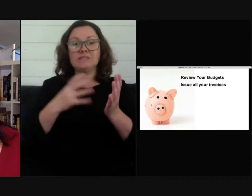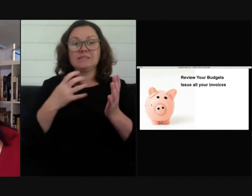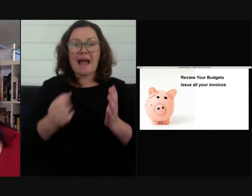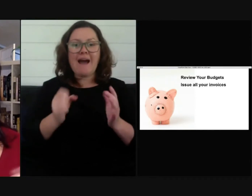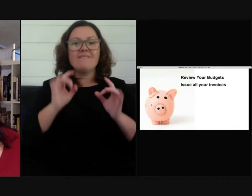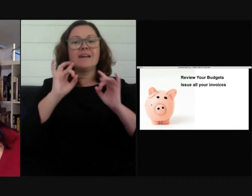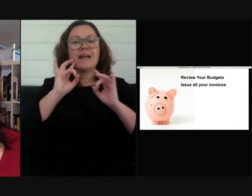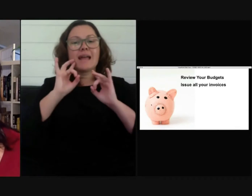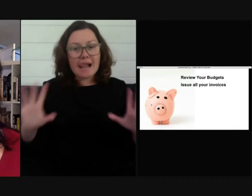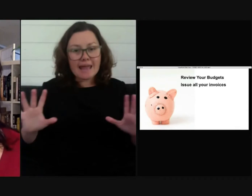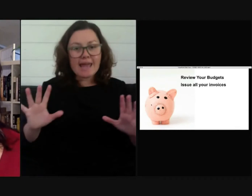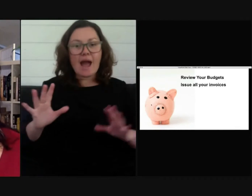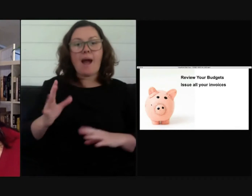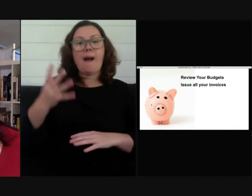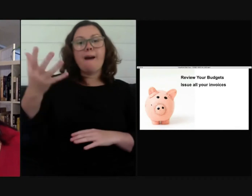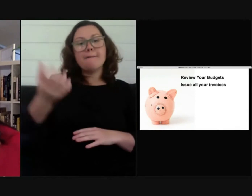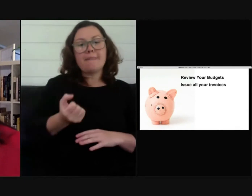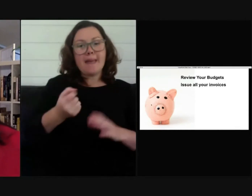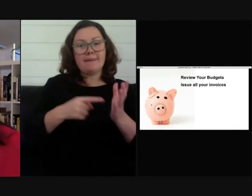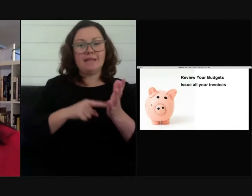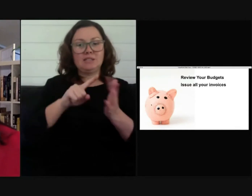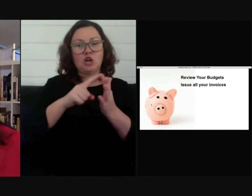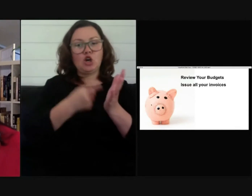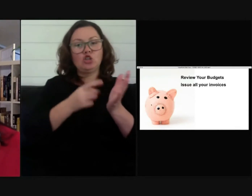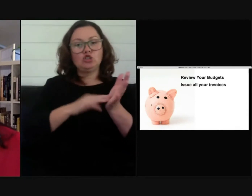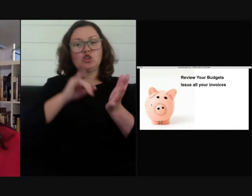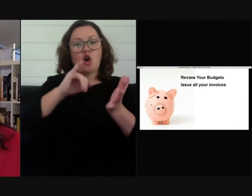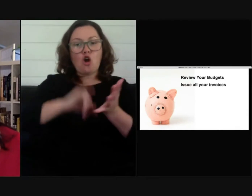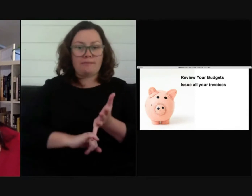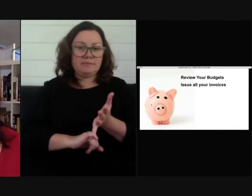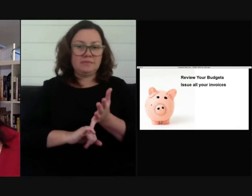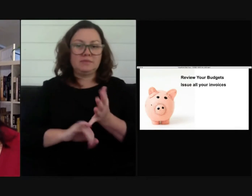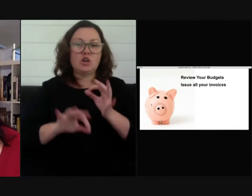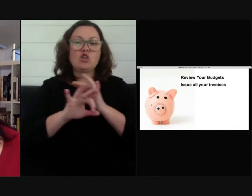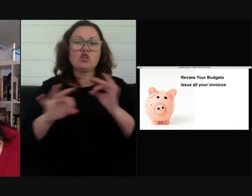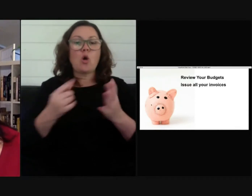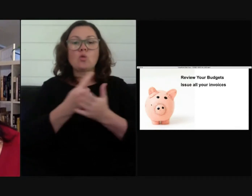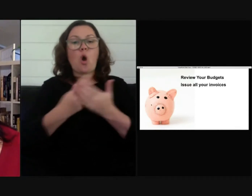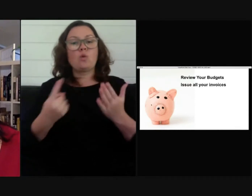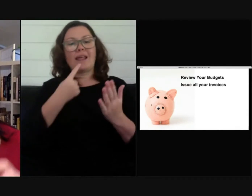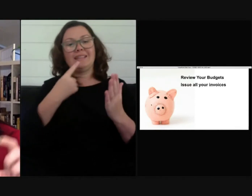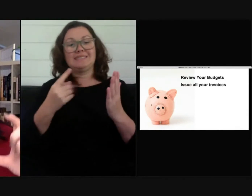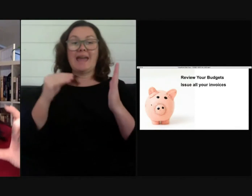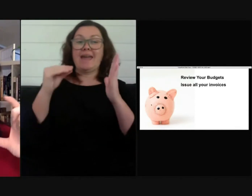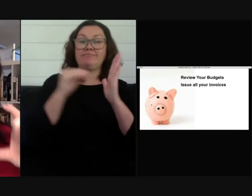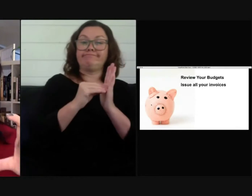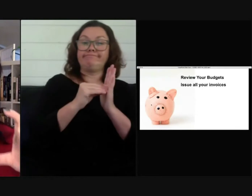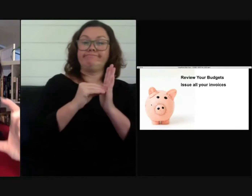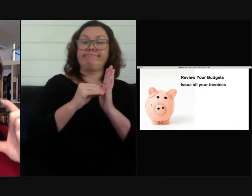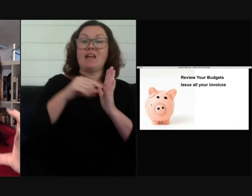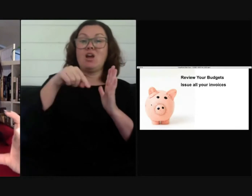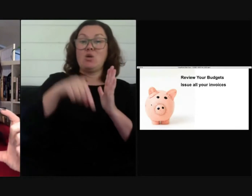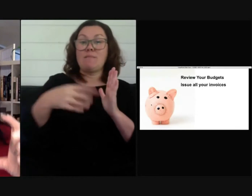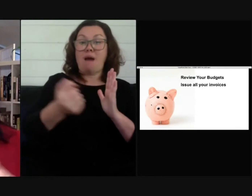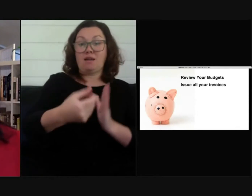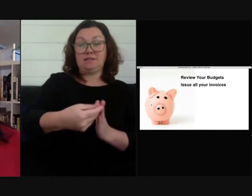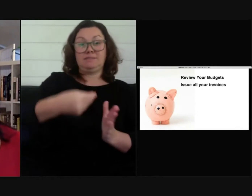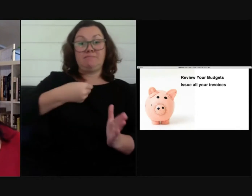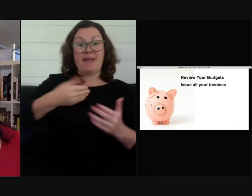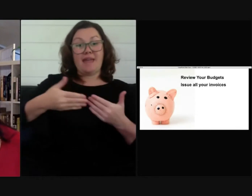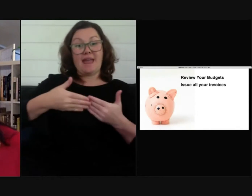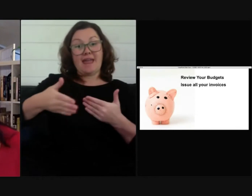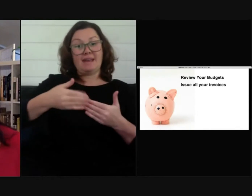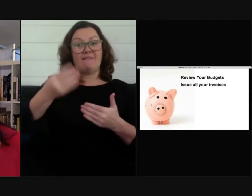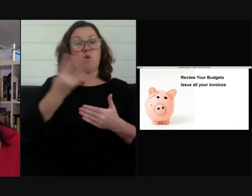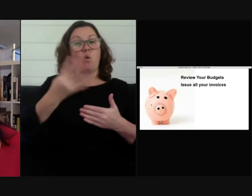this invoice is due in 14 days. Please ensure with every single invoice that you send that a very clearly